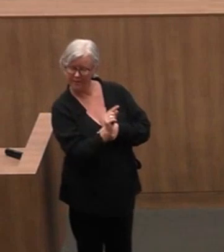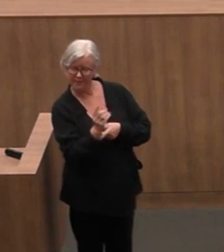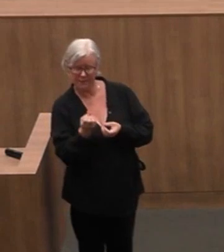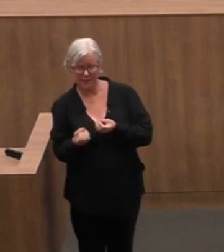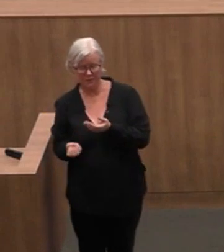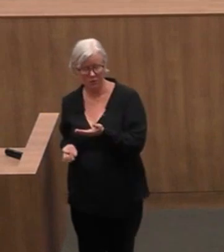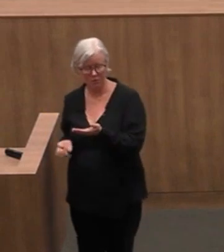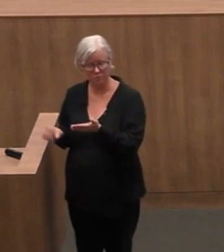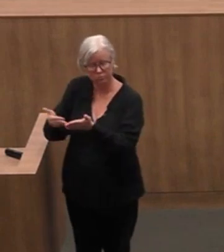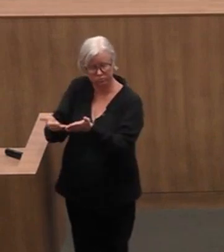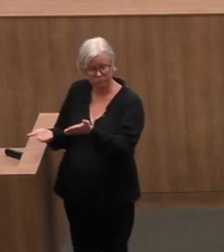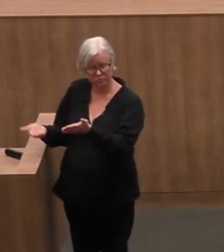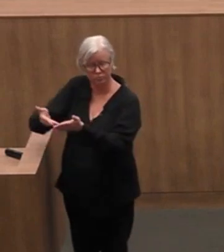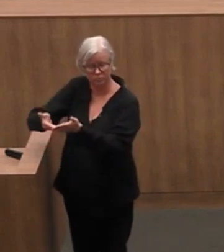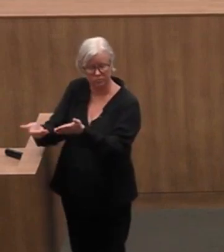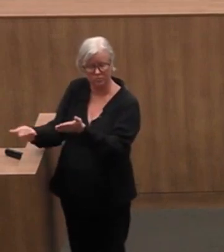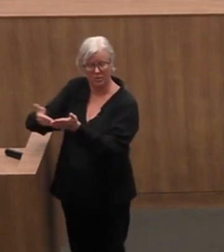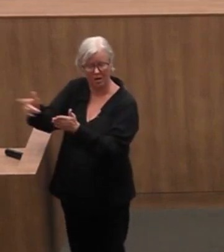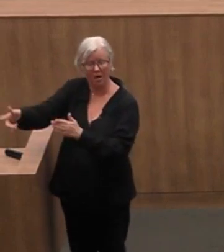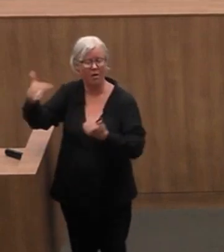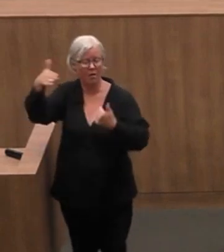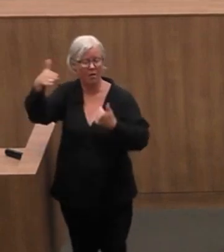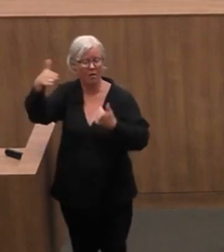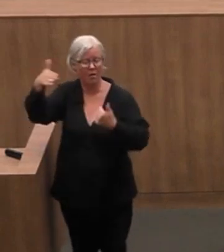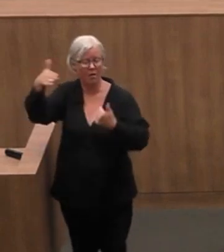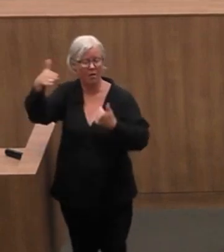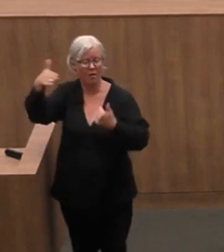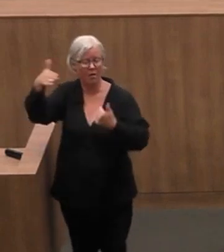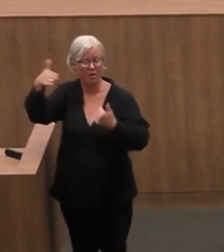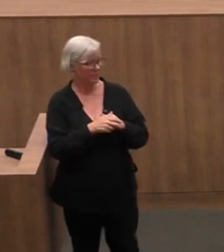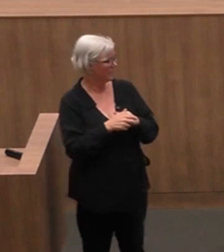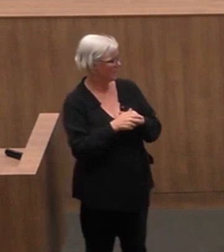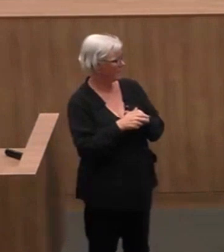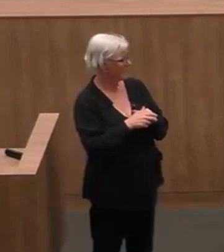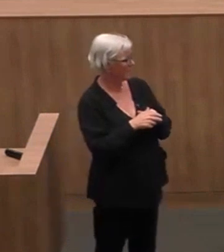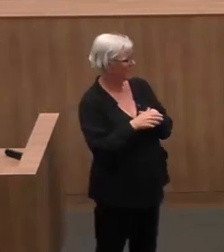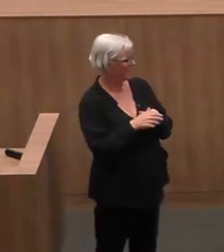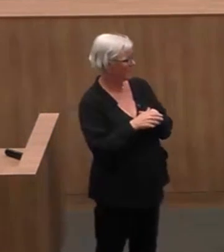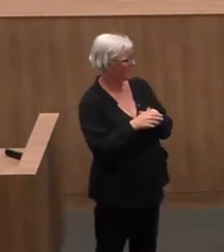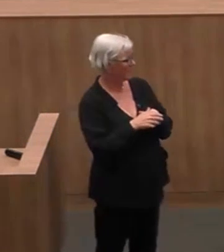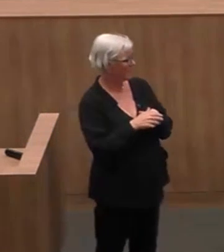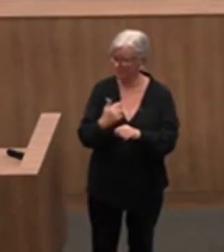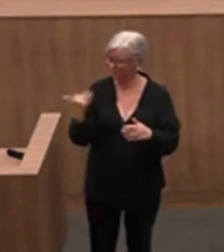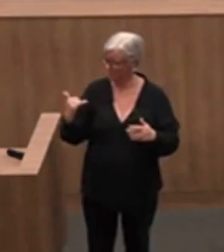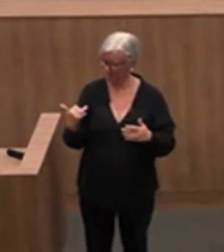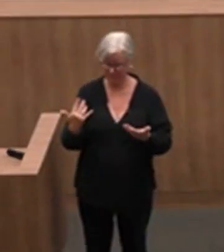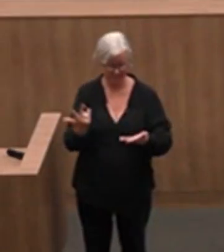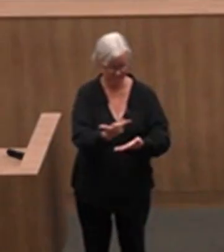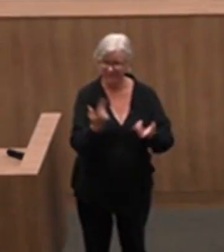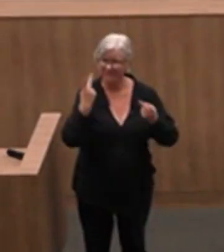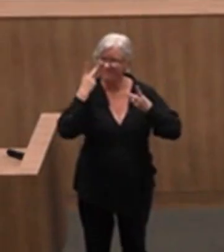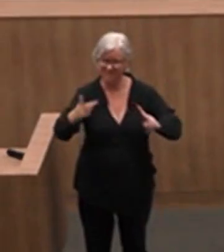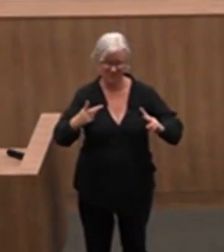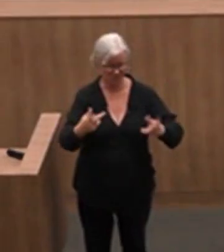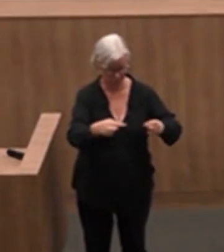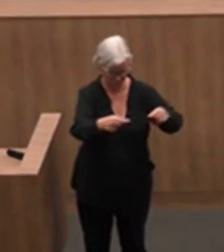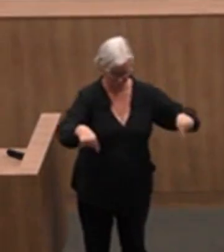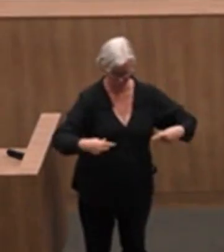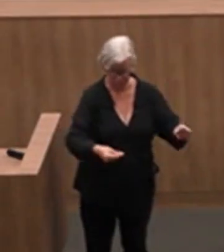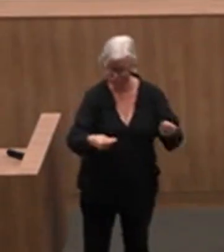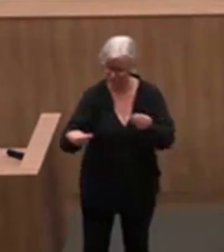indications of preference about what you are saying. For example, if you were using some visual supports to actually show someone this is an